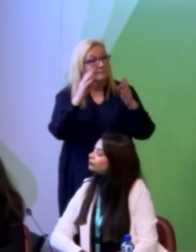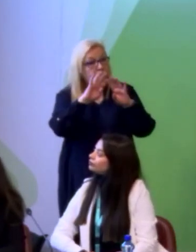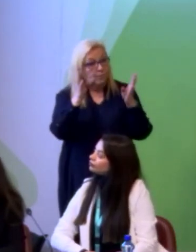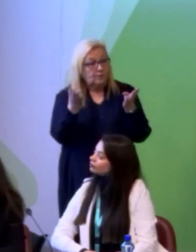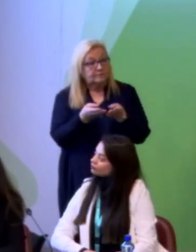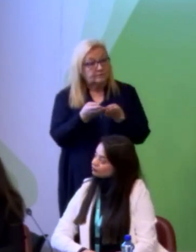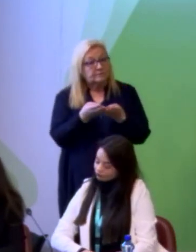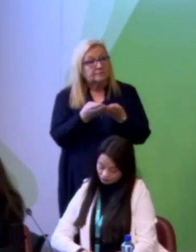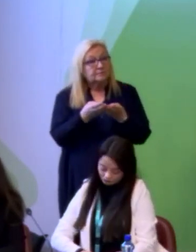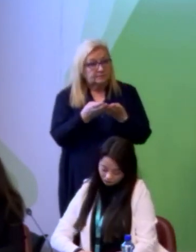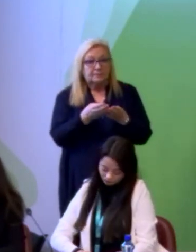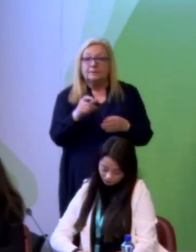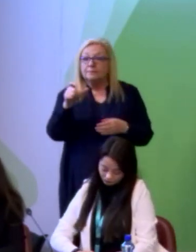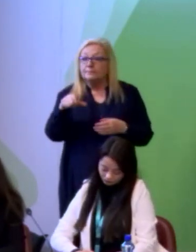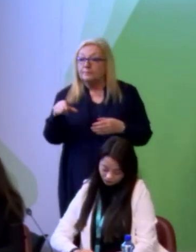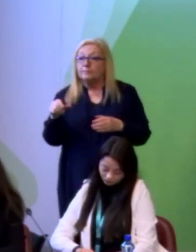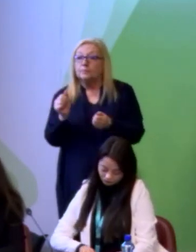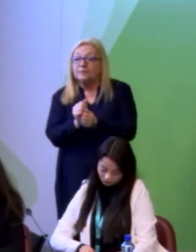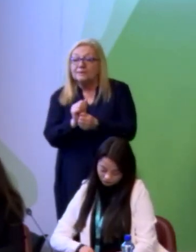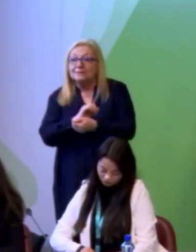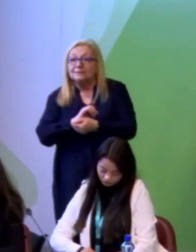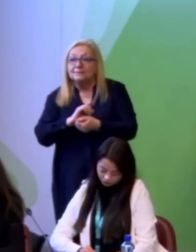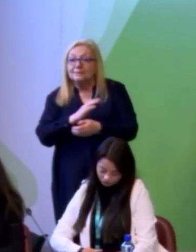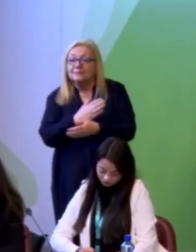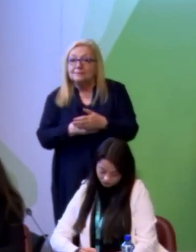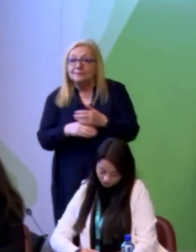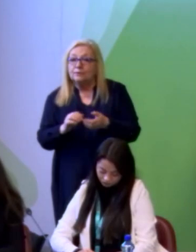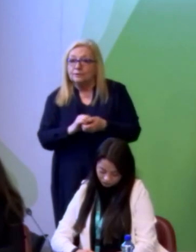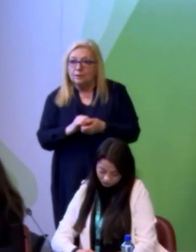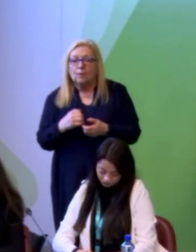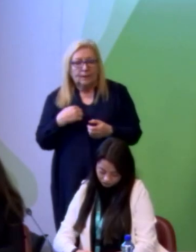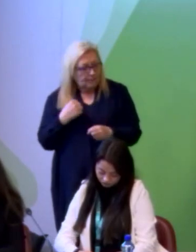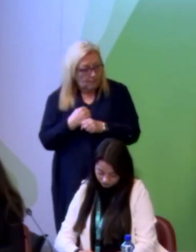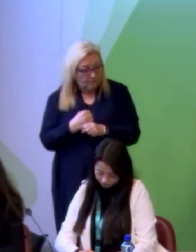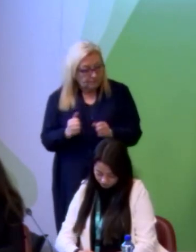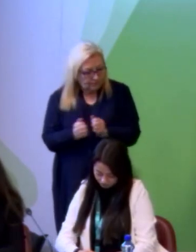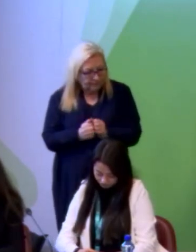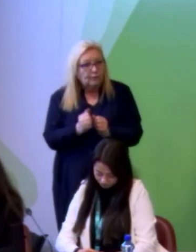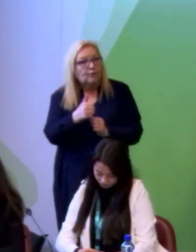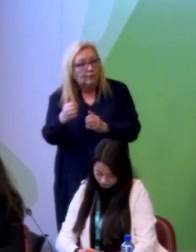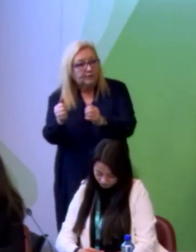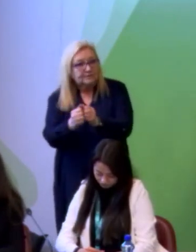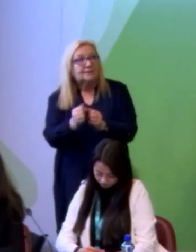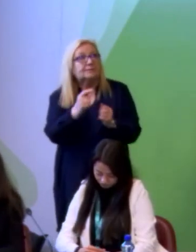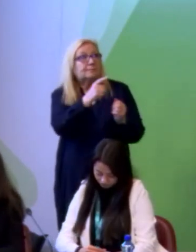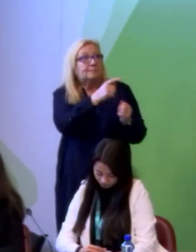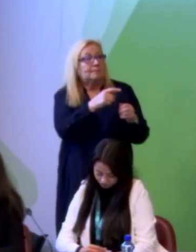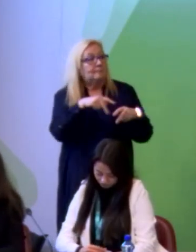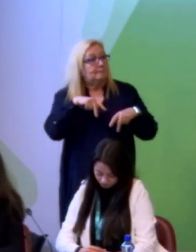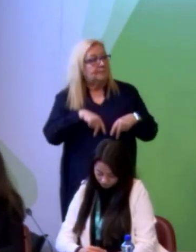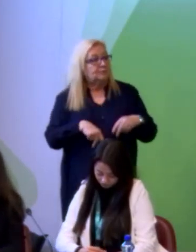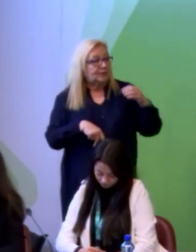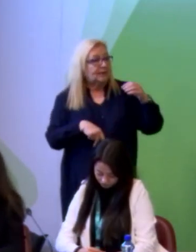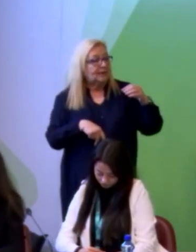disabilities have been working very diligently with DG Esther and her colleagues in the Ministry of Education